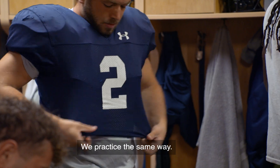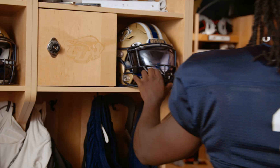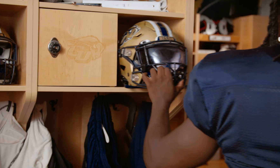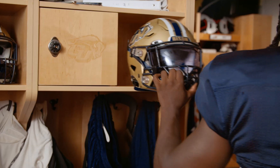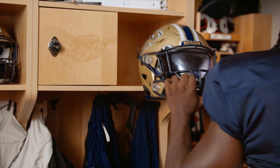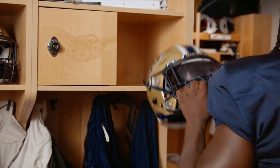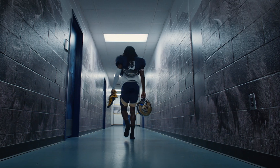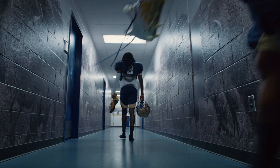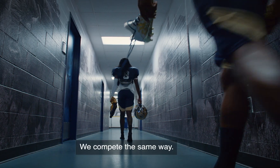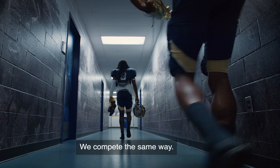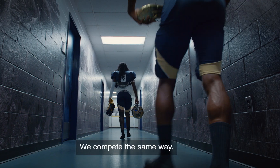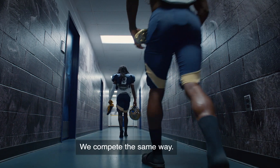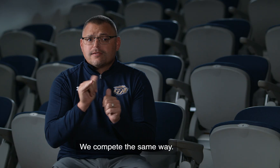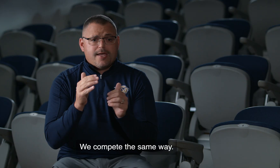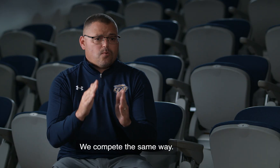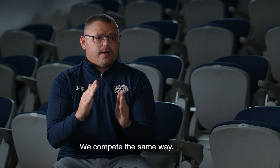way, we compete the same way.